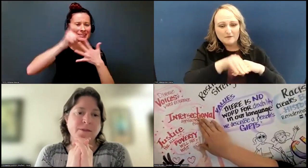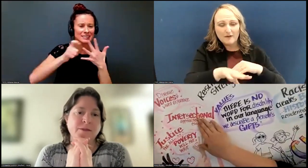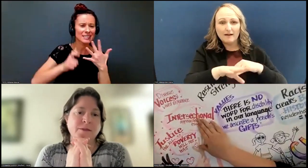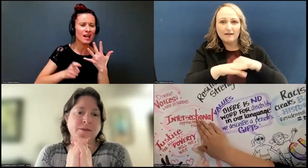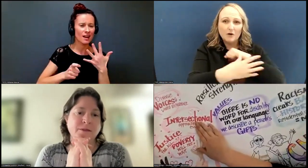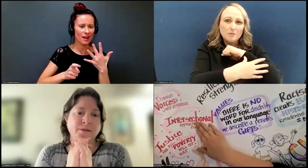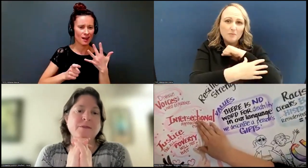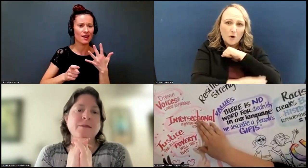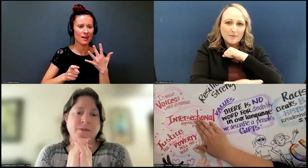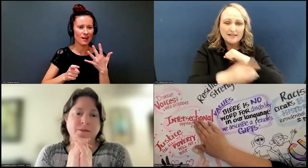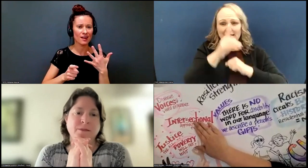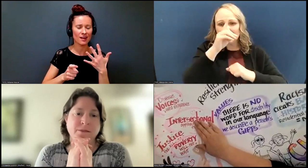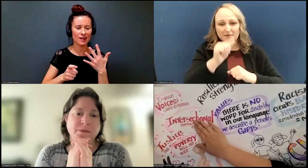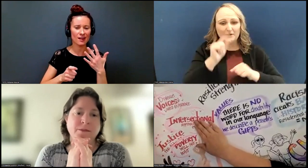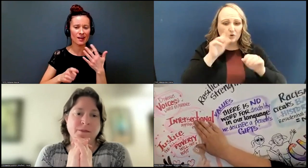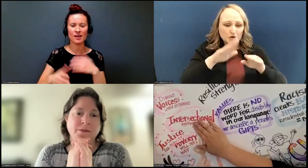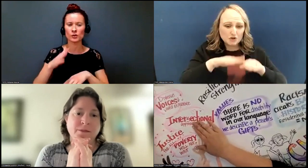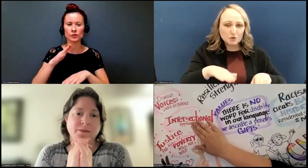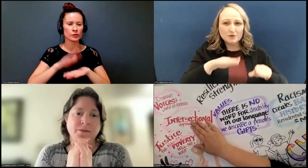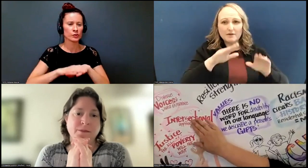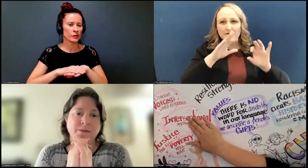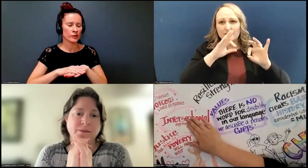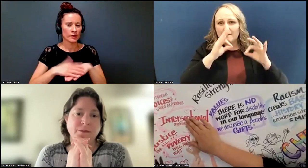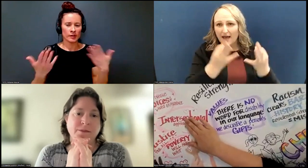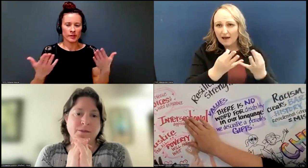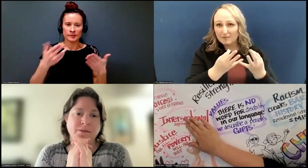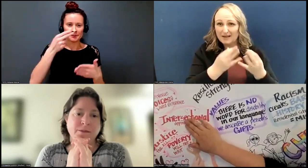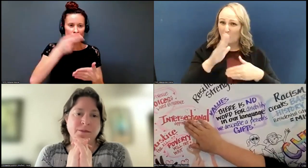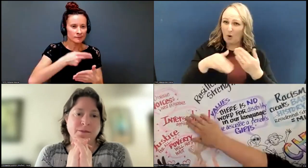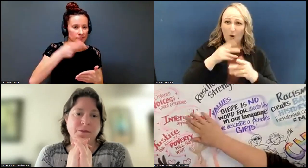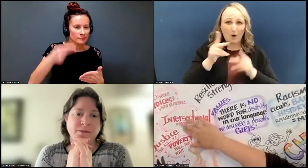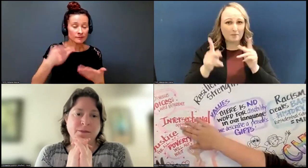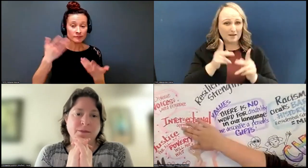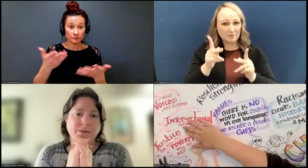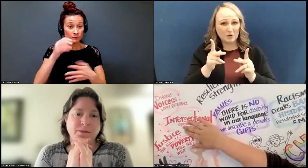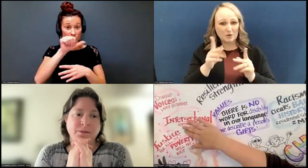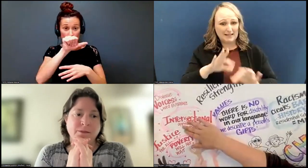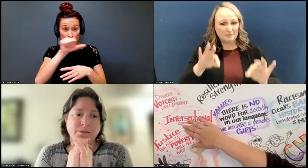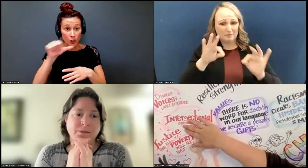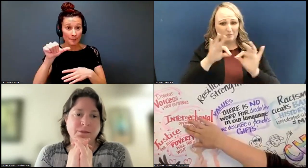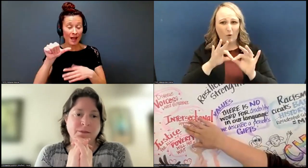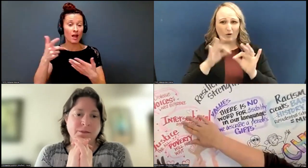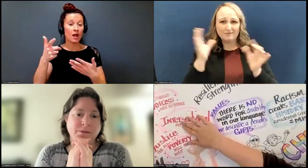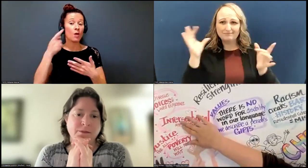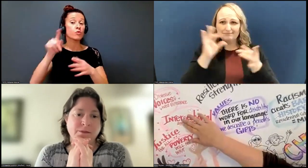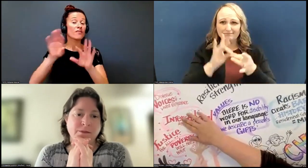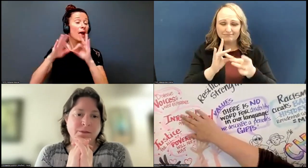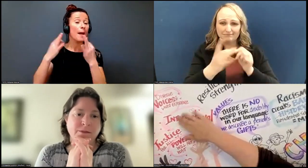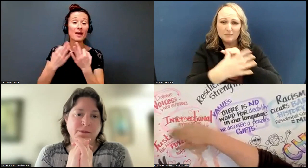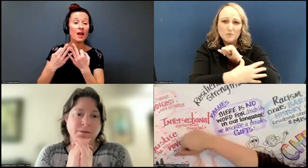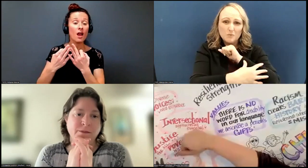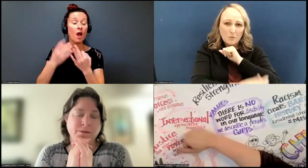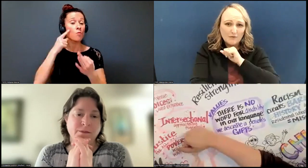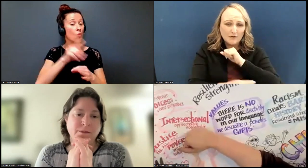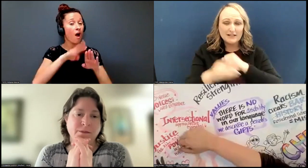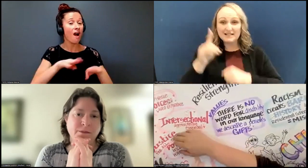for all folks. That poverty and disability go hand in hand with so many forms